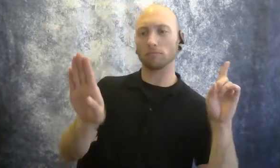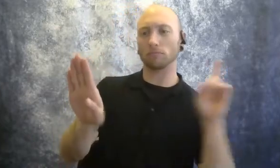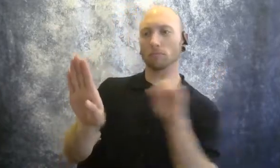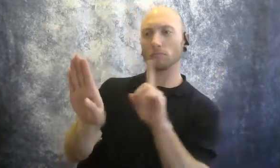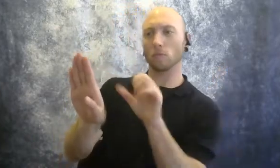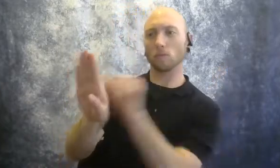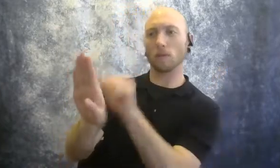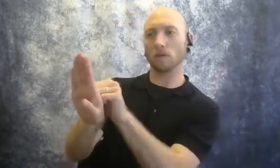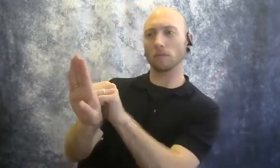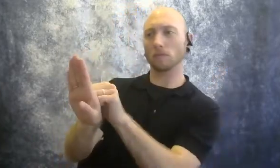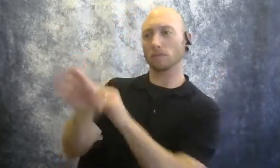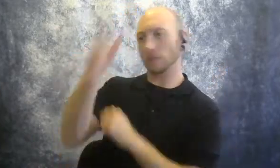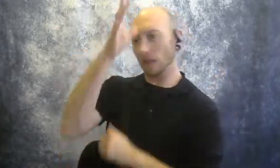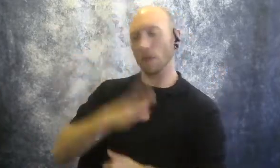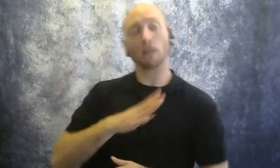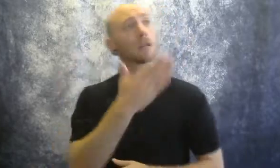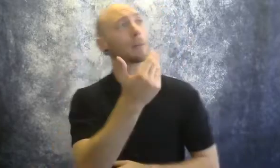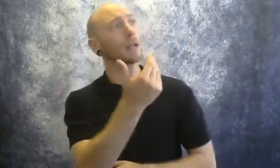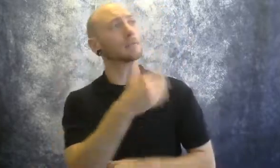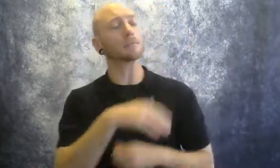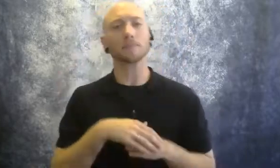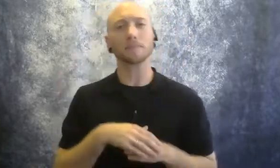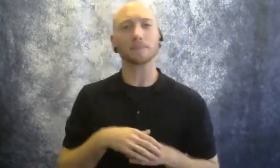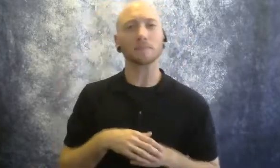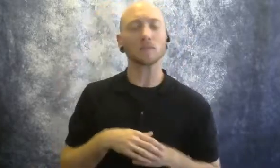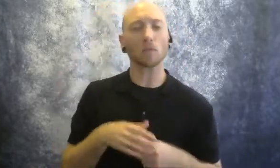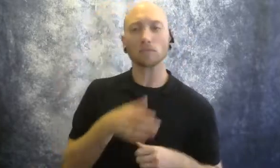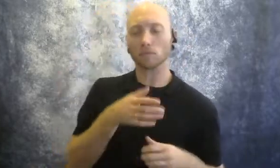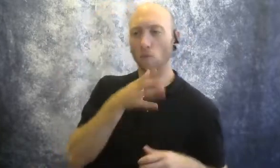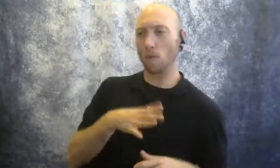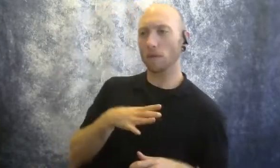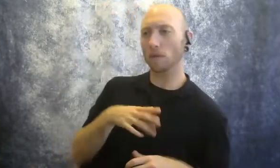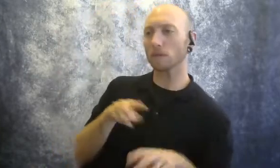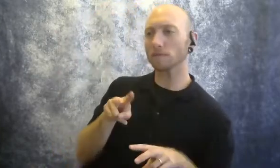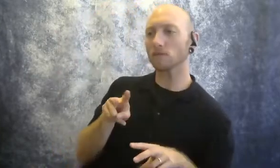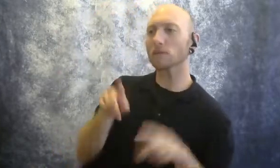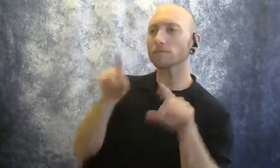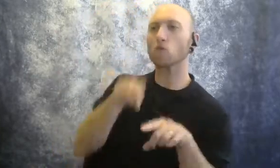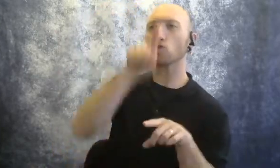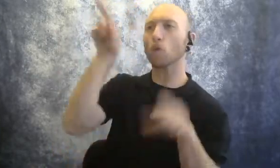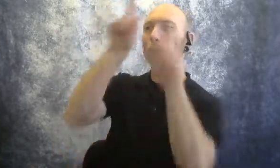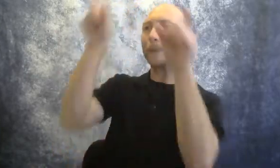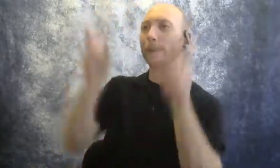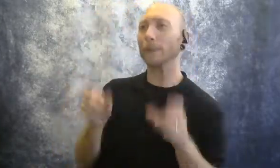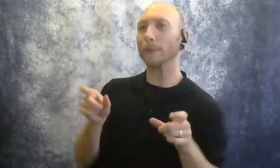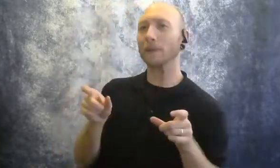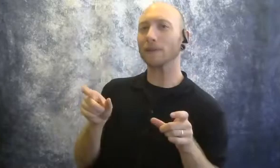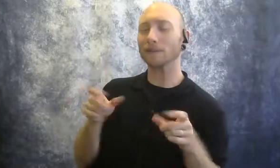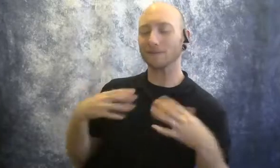and taps on the door, and he says, "Come in." And so she's just standing there in the doorway. And you